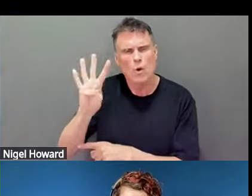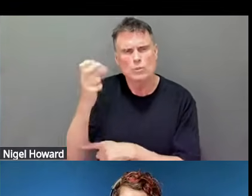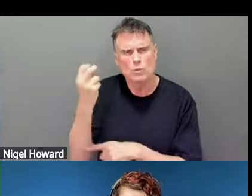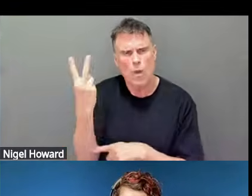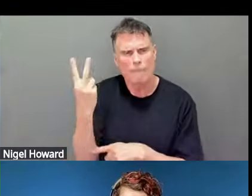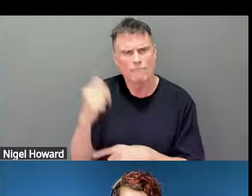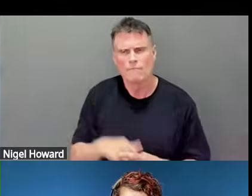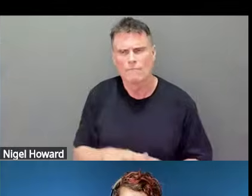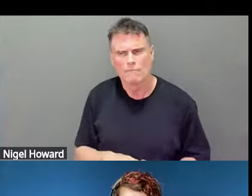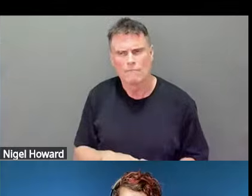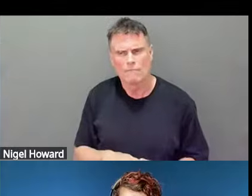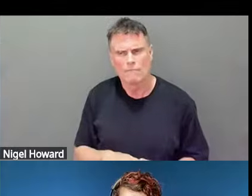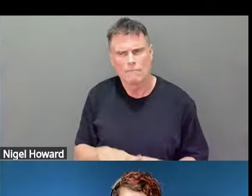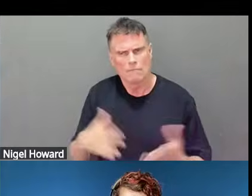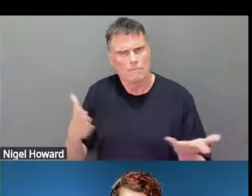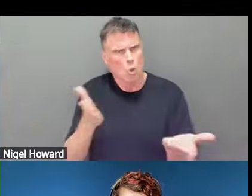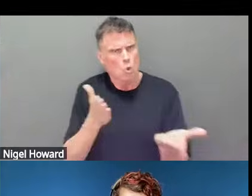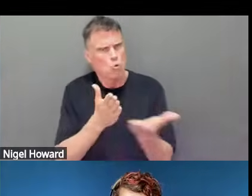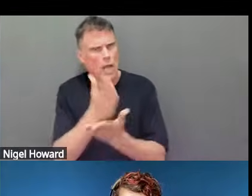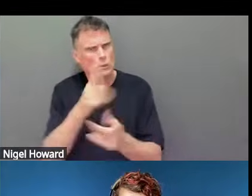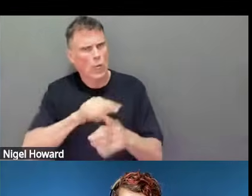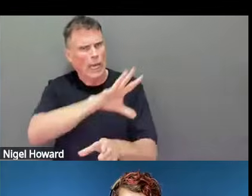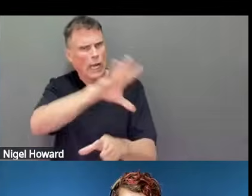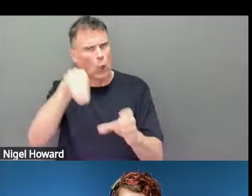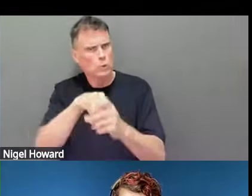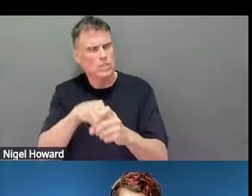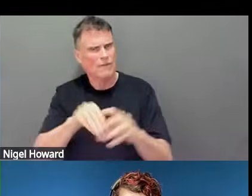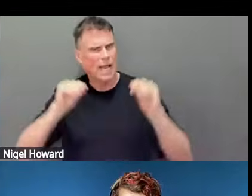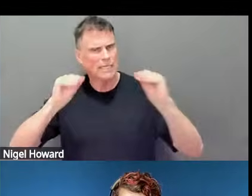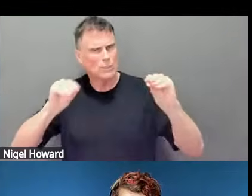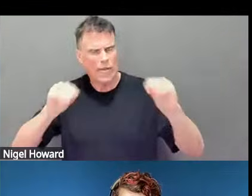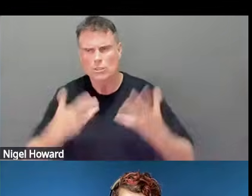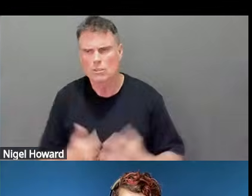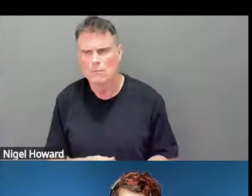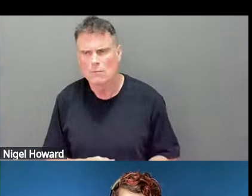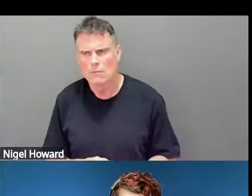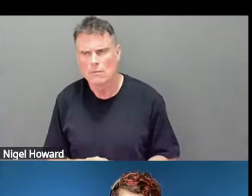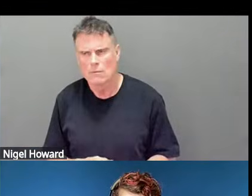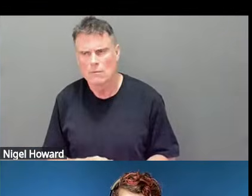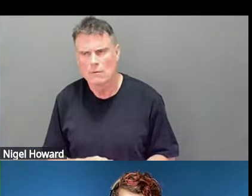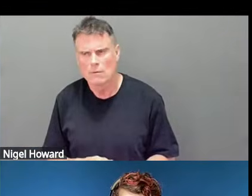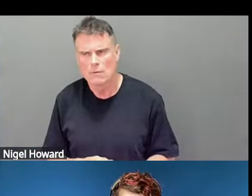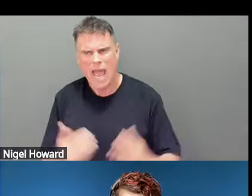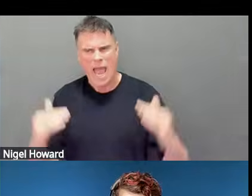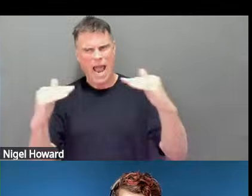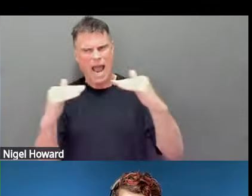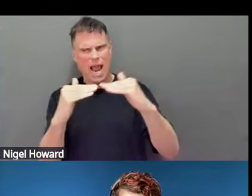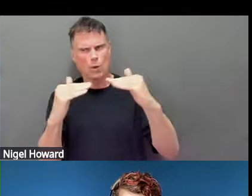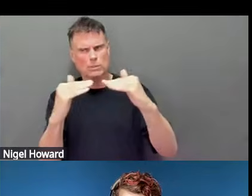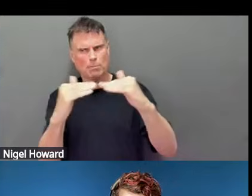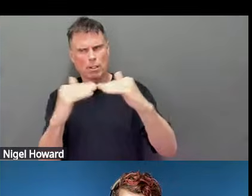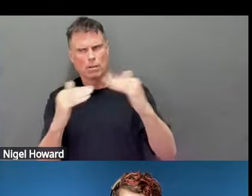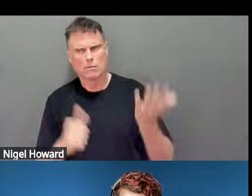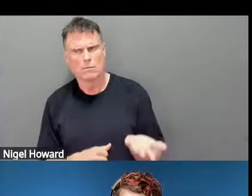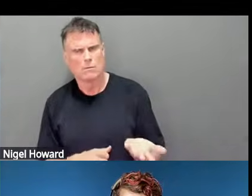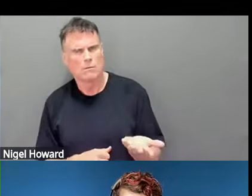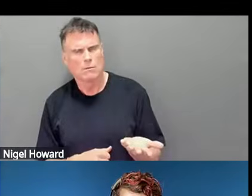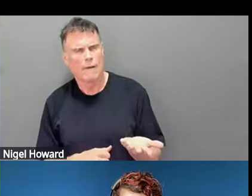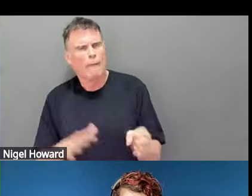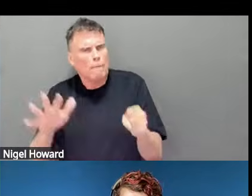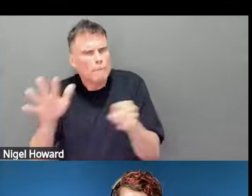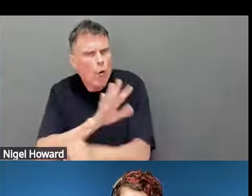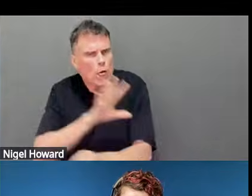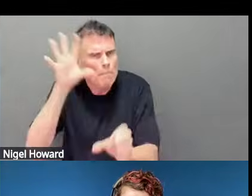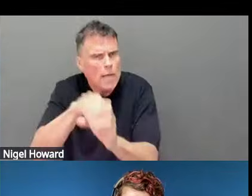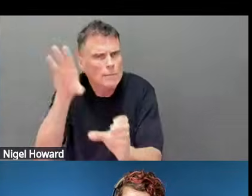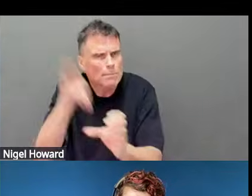think about the School Act, 1996, 412, when we talk about accessible education, we